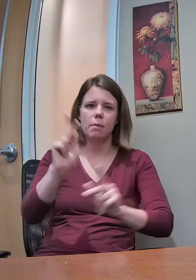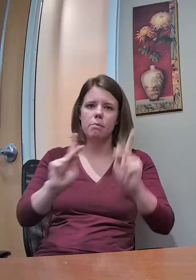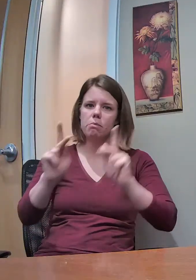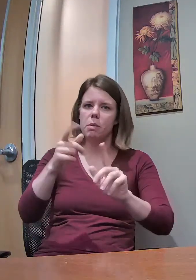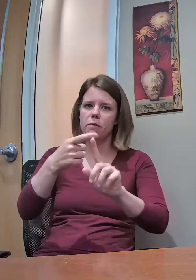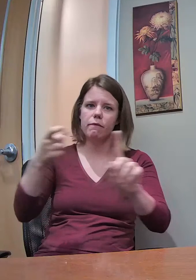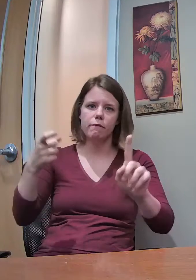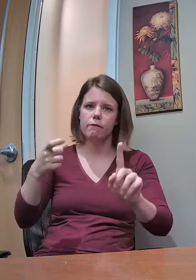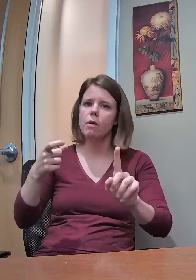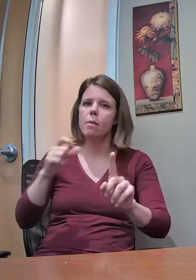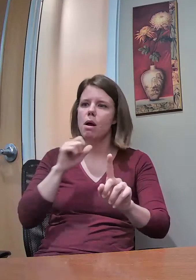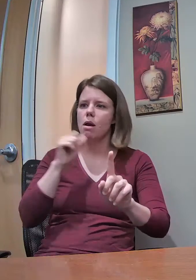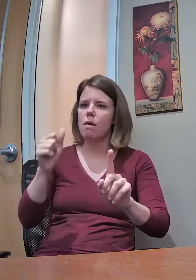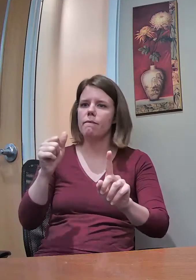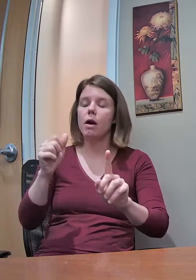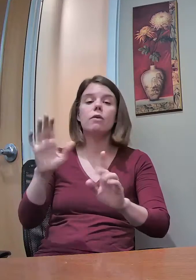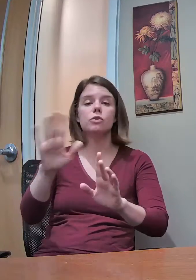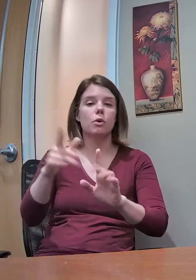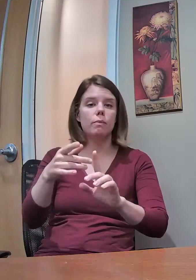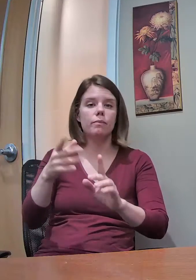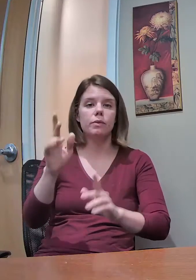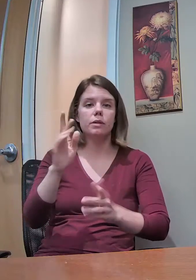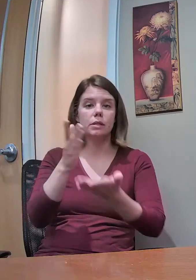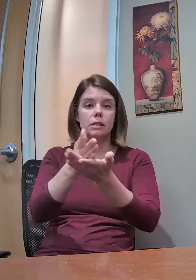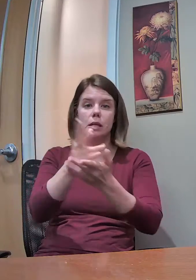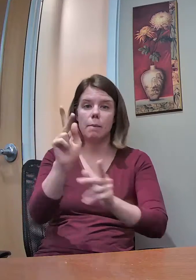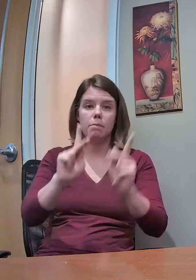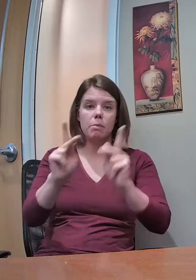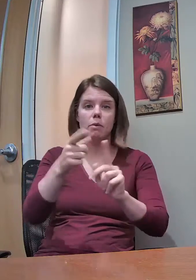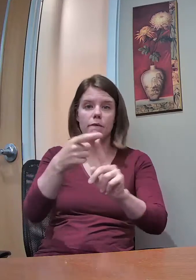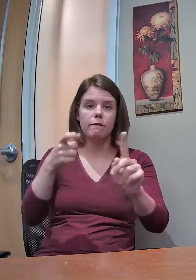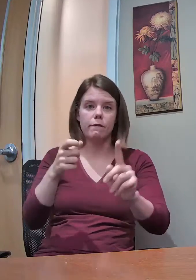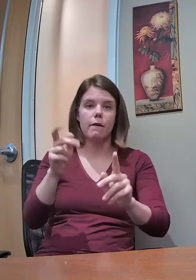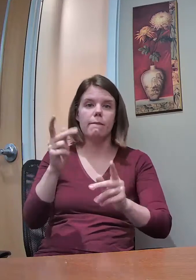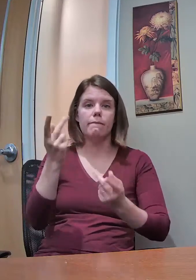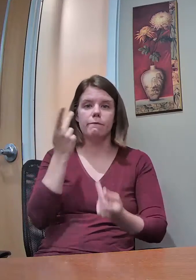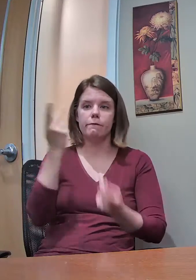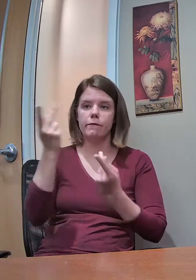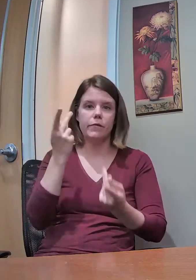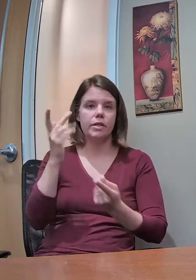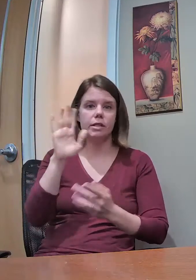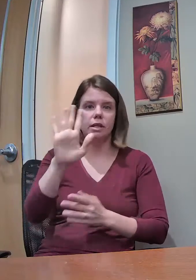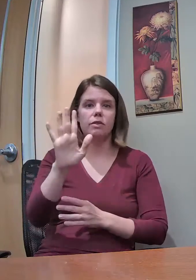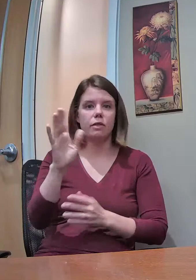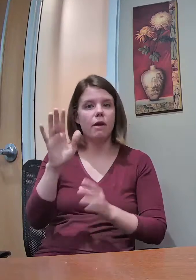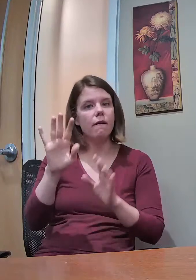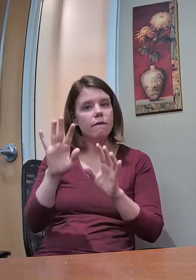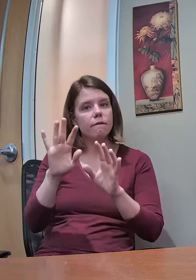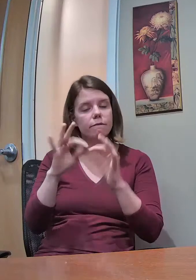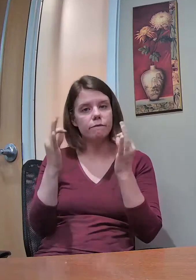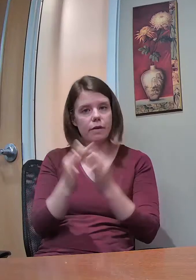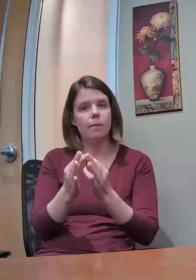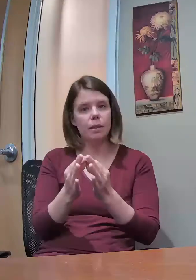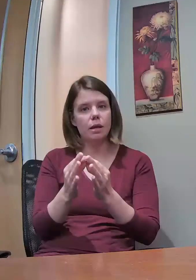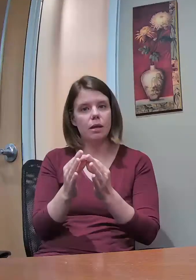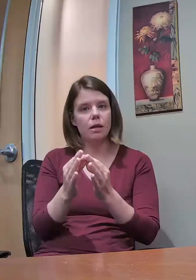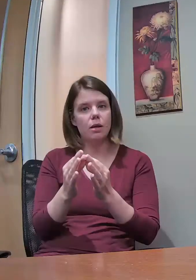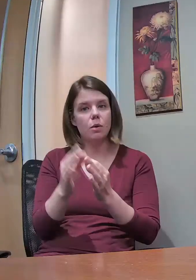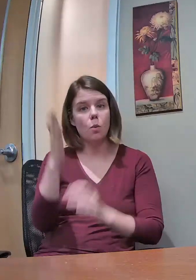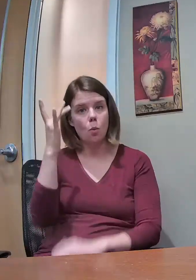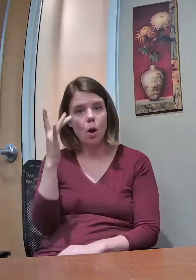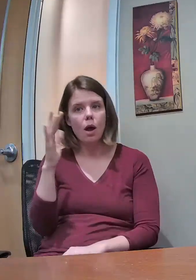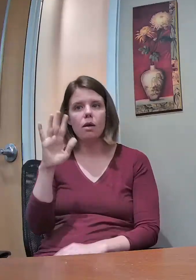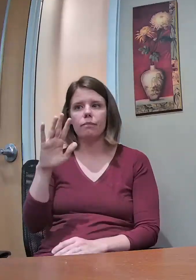been in this home for 15, 16 months without being able to really have a good visit. So